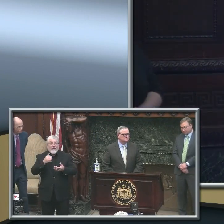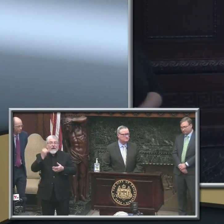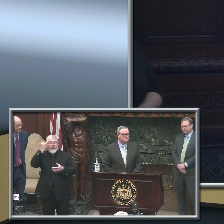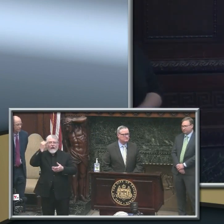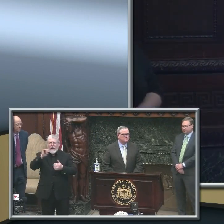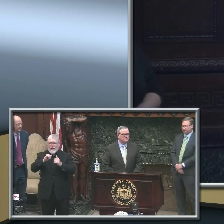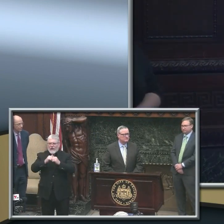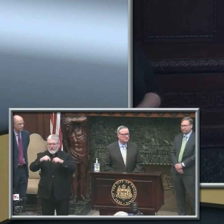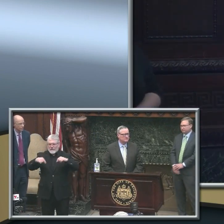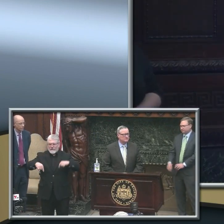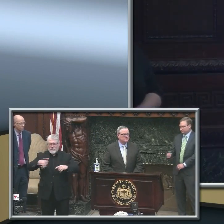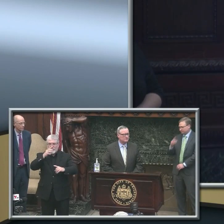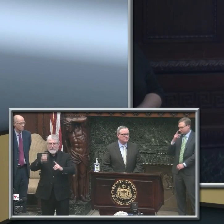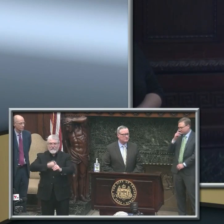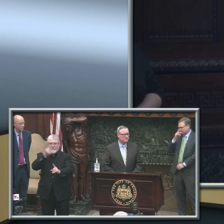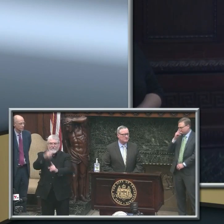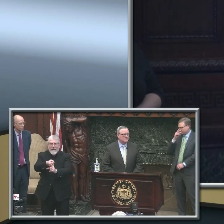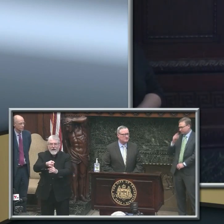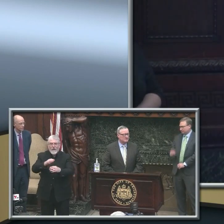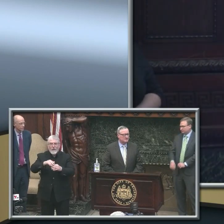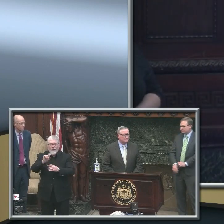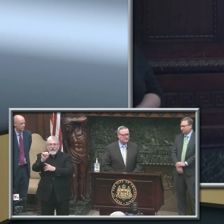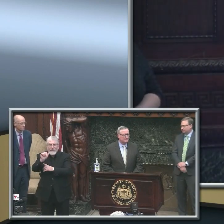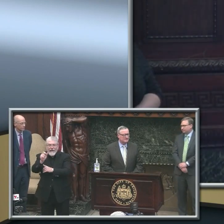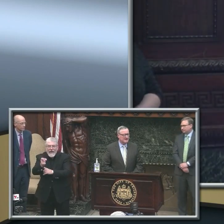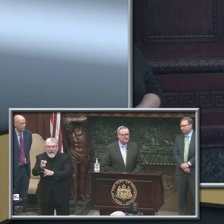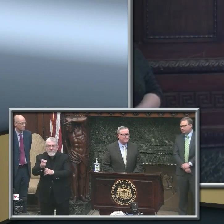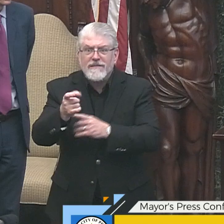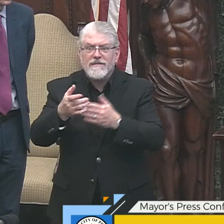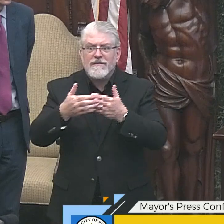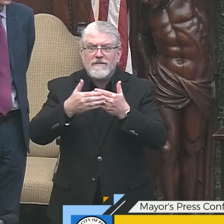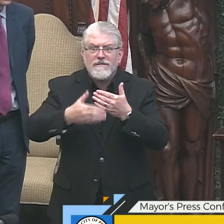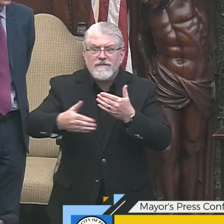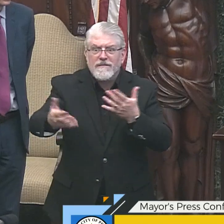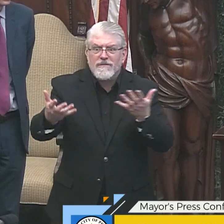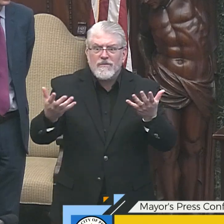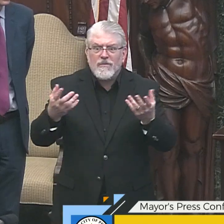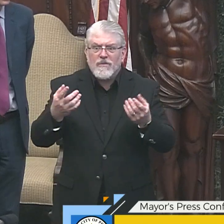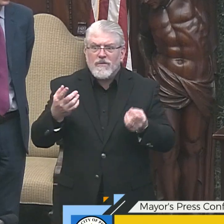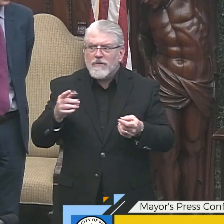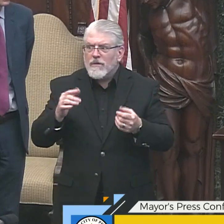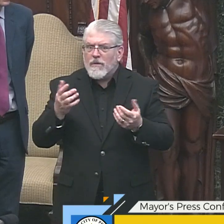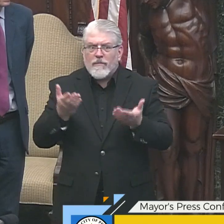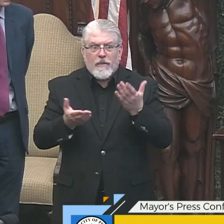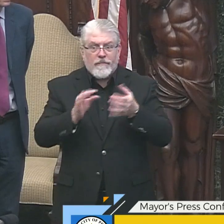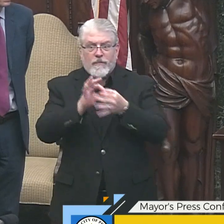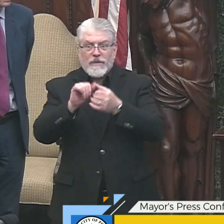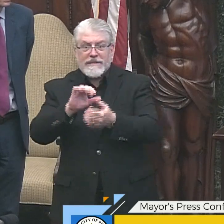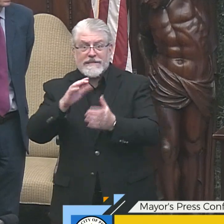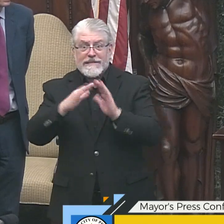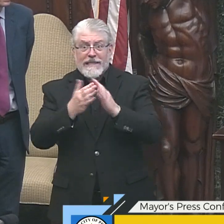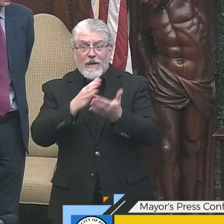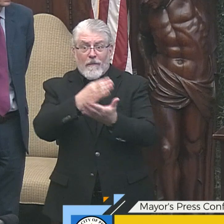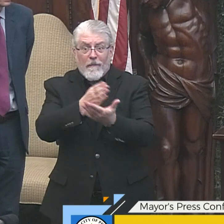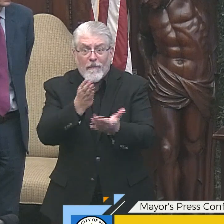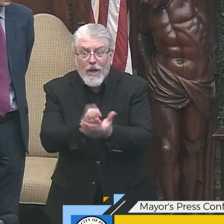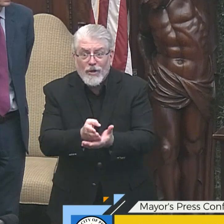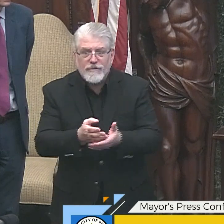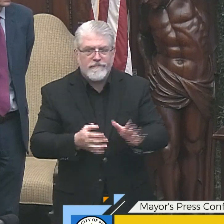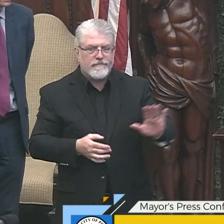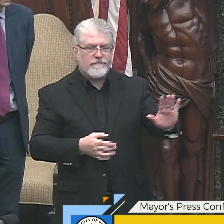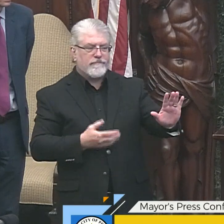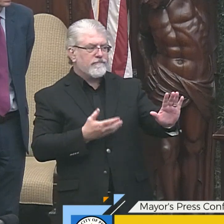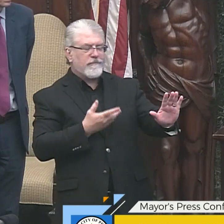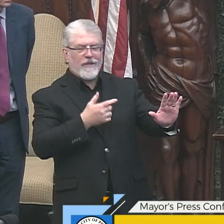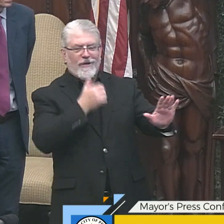revenue for the city and any projections at all on the city's budget? Not at this point. We're in like day 3 or 4 of this. It will